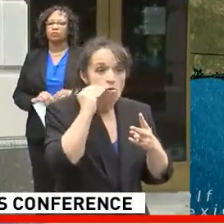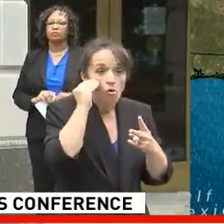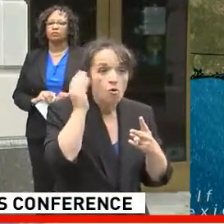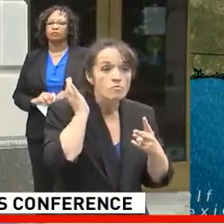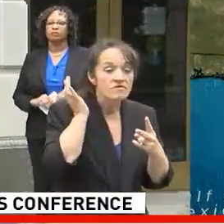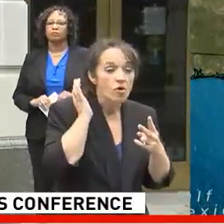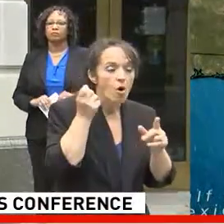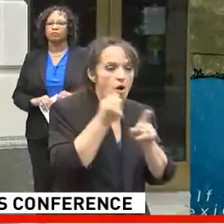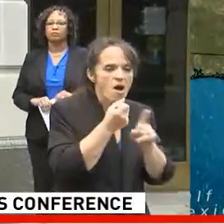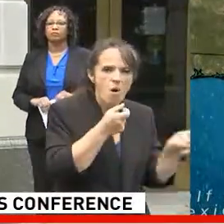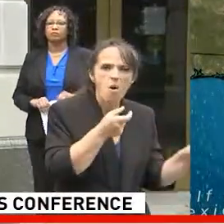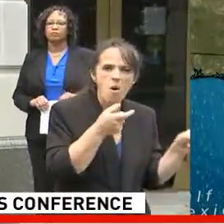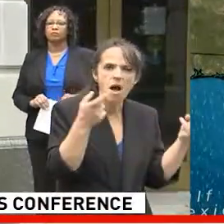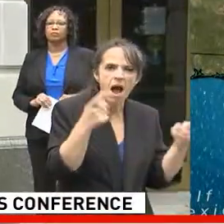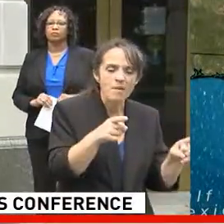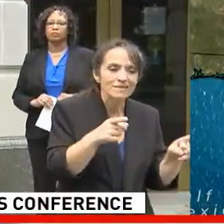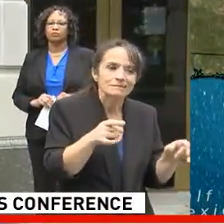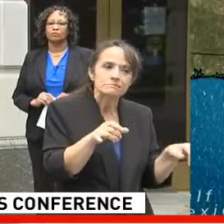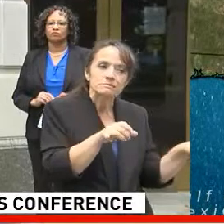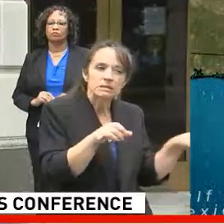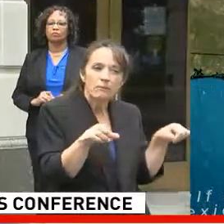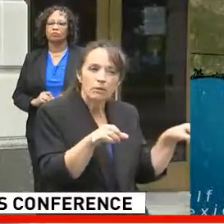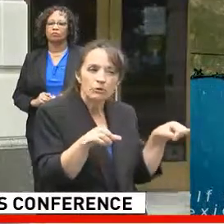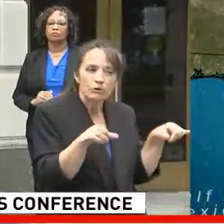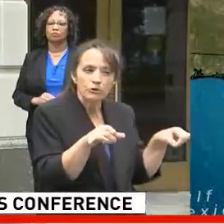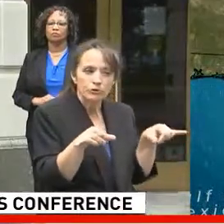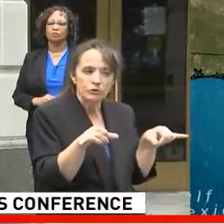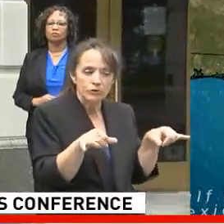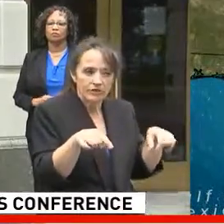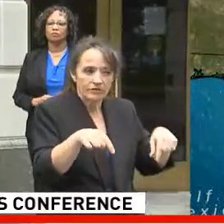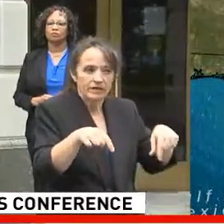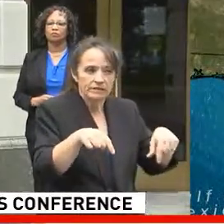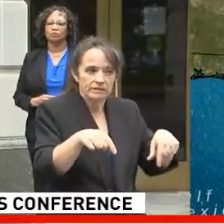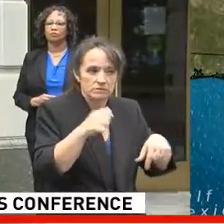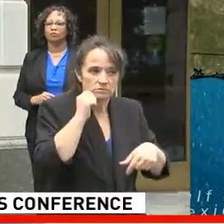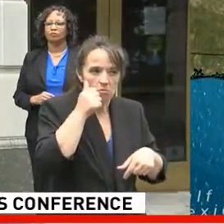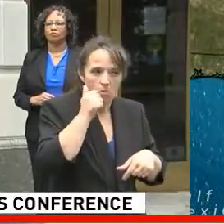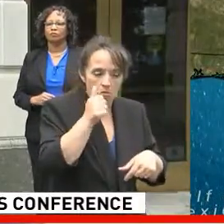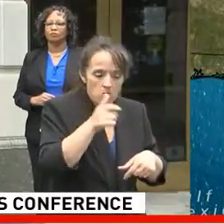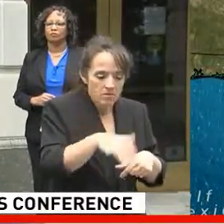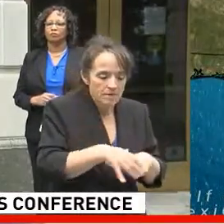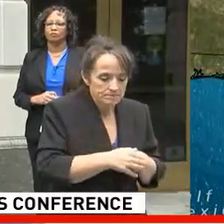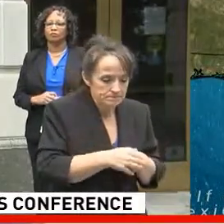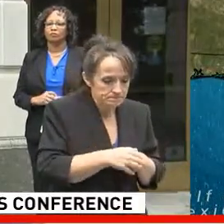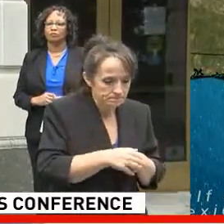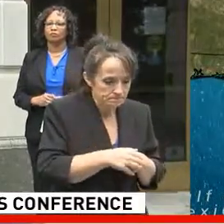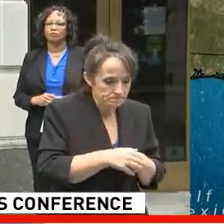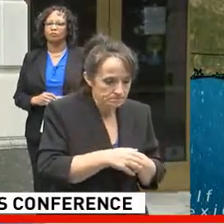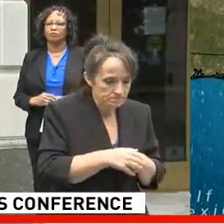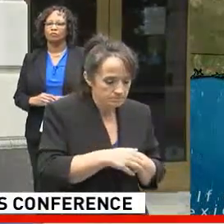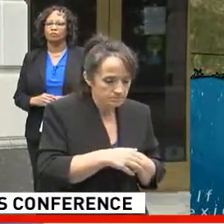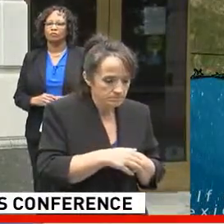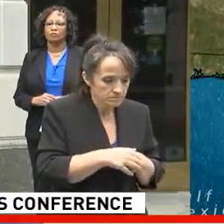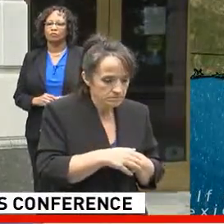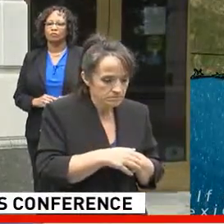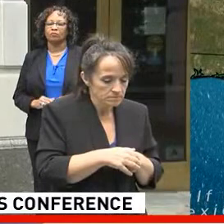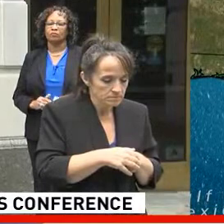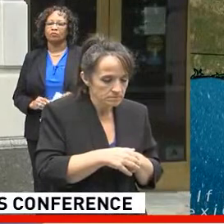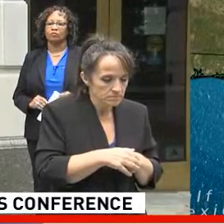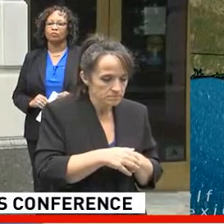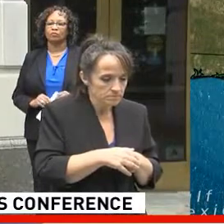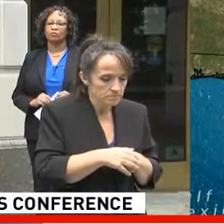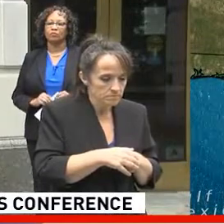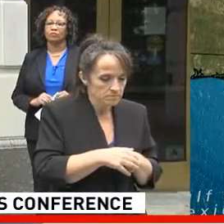past, please anticipate something similar this time around and make appropriate preparations for you and your loved ones.